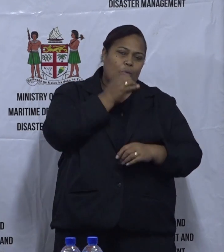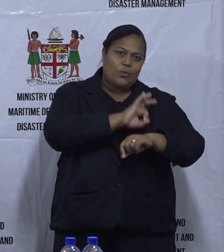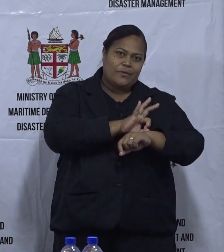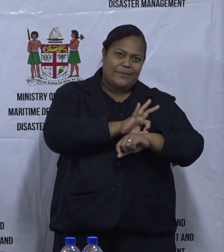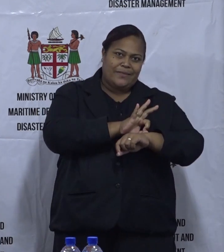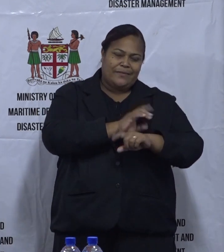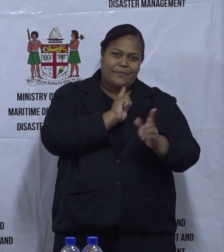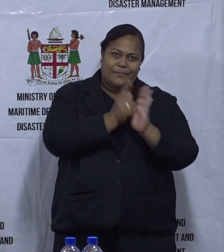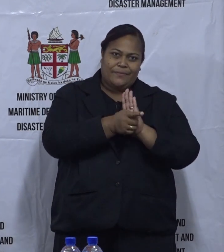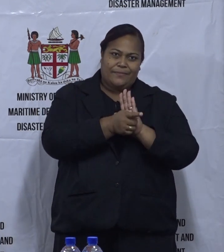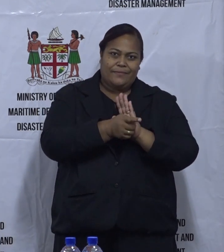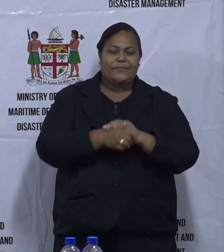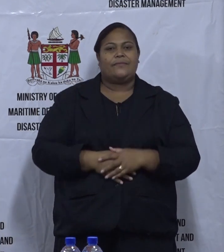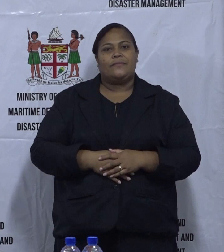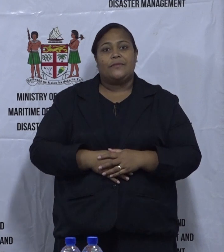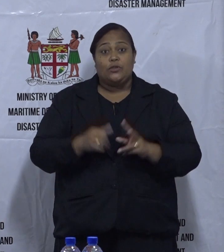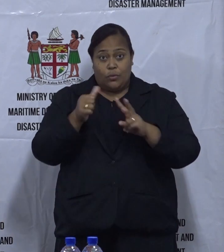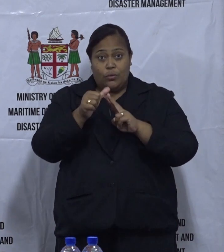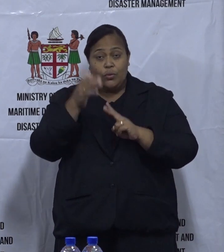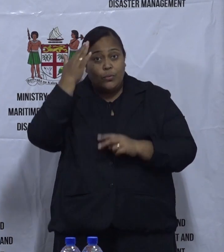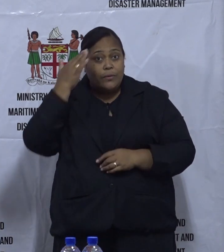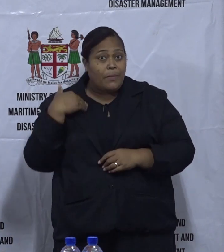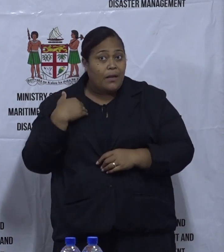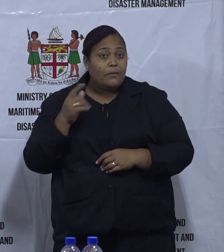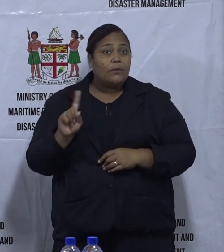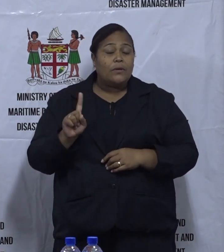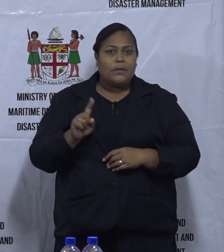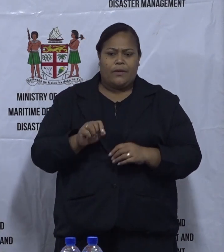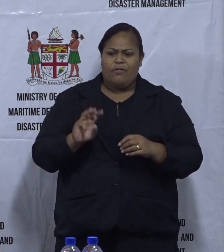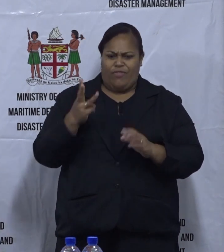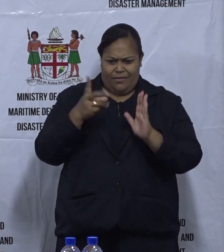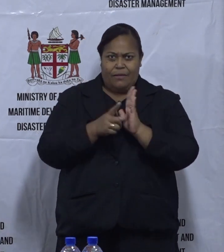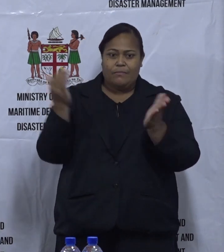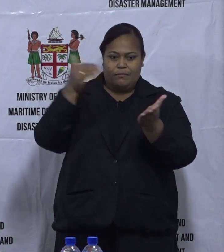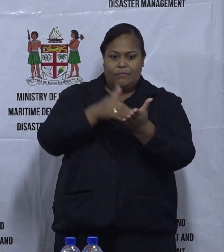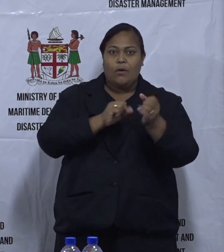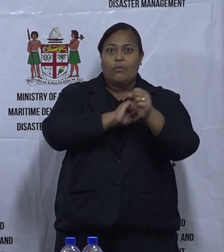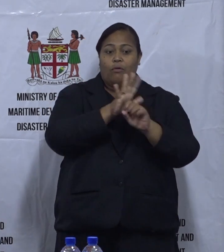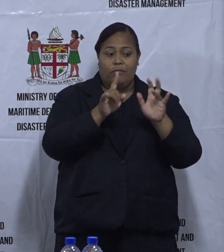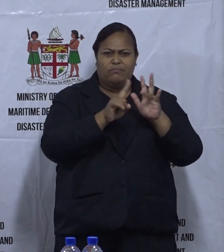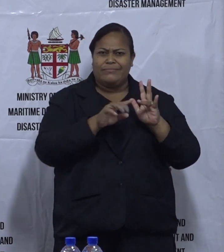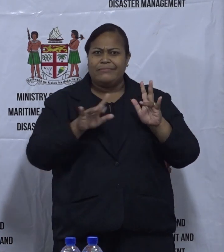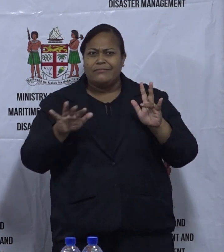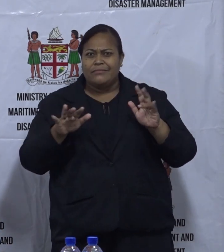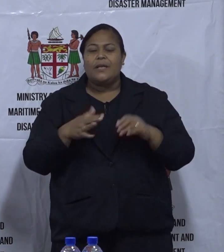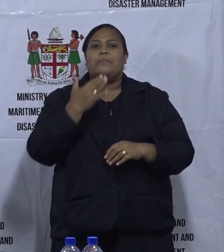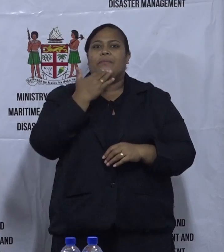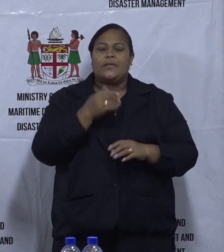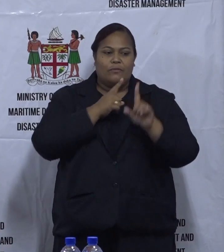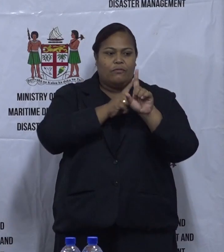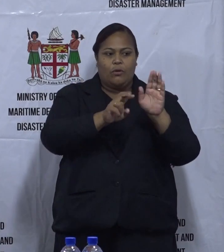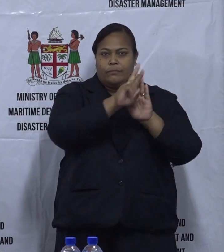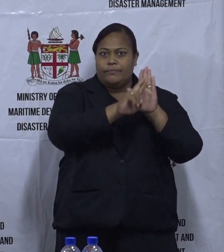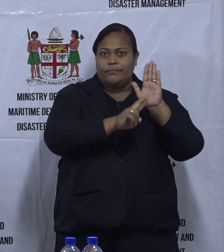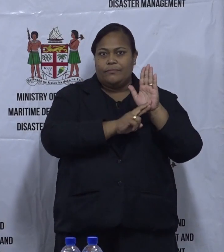us that we are in the middle of the third wave of COVID-19. Please follow the instructions issued by the Ministry of Health